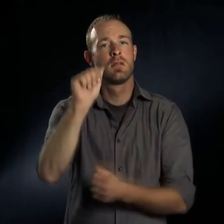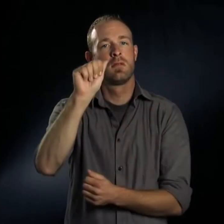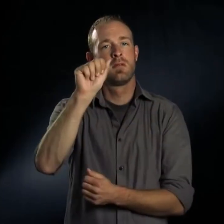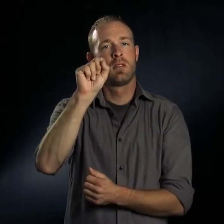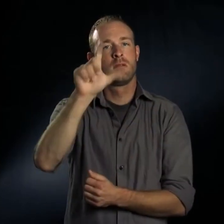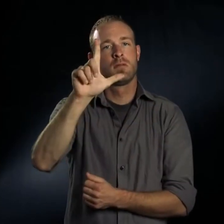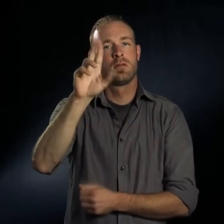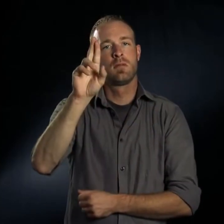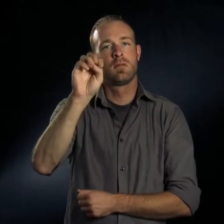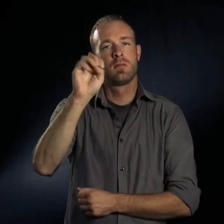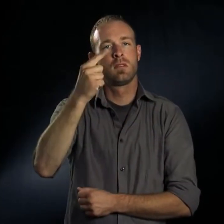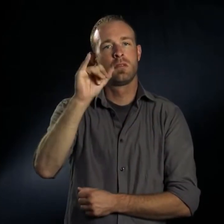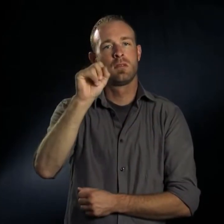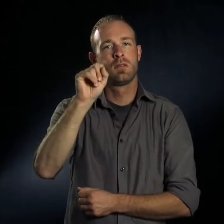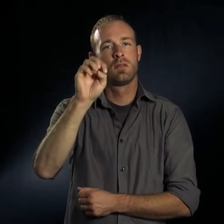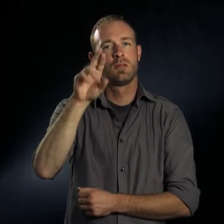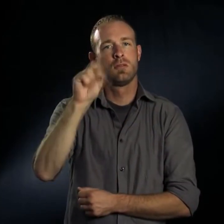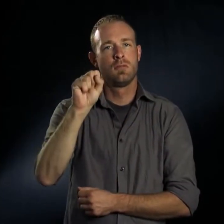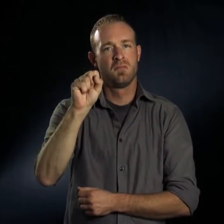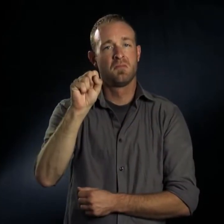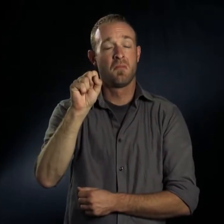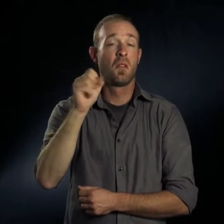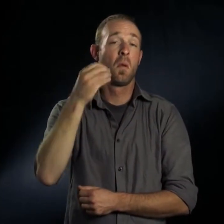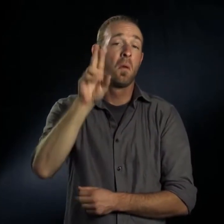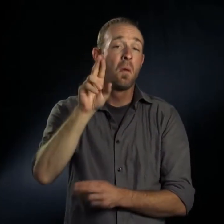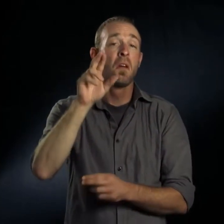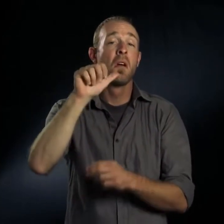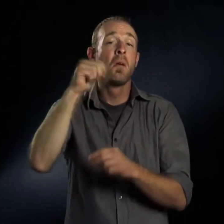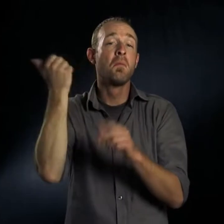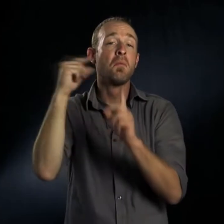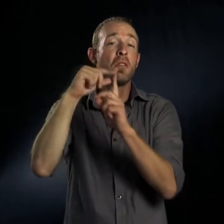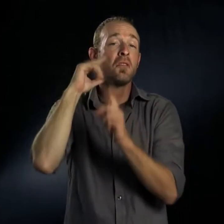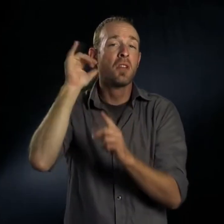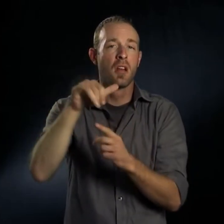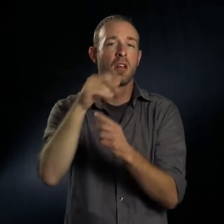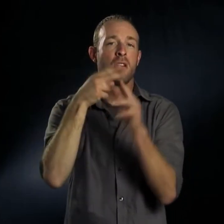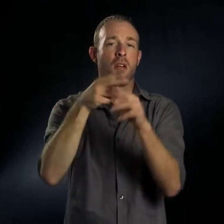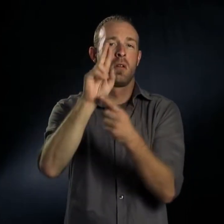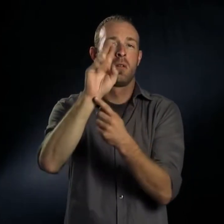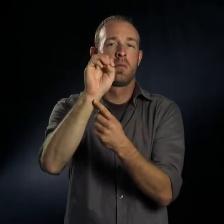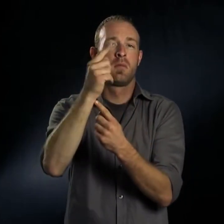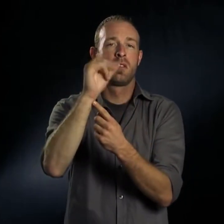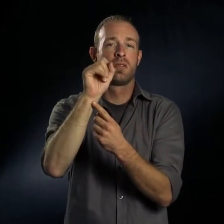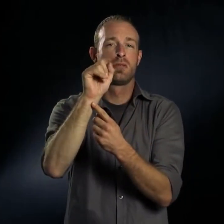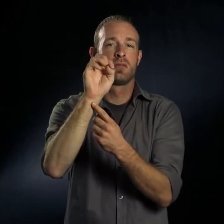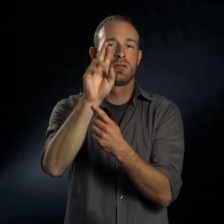Hello, today's topic is ASL Register. It's also called